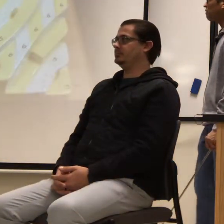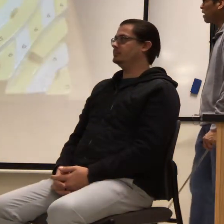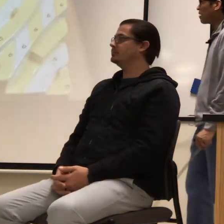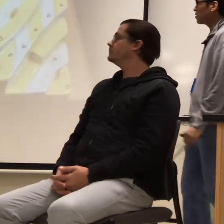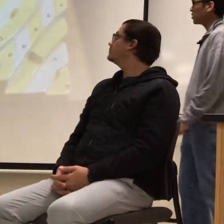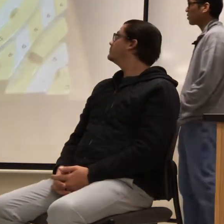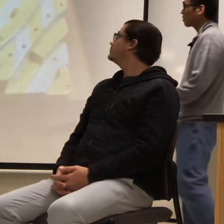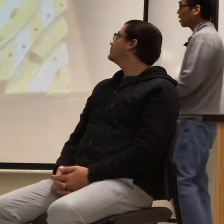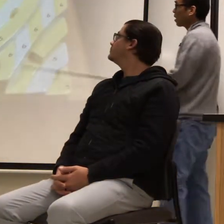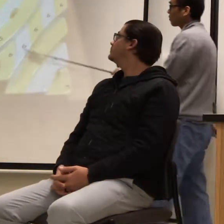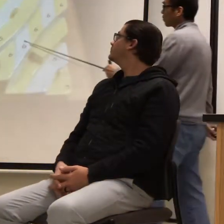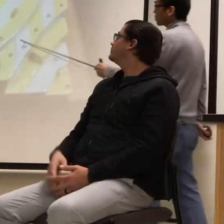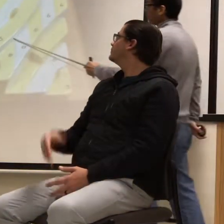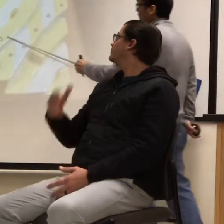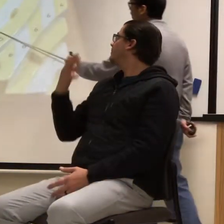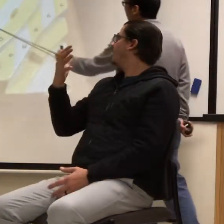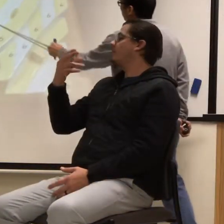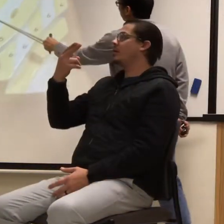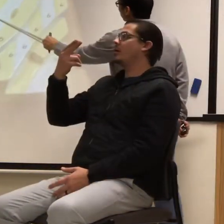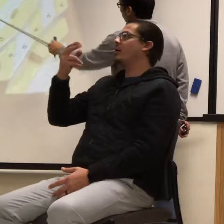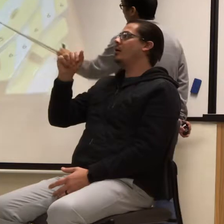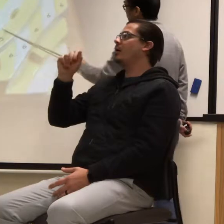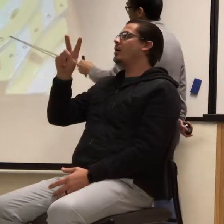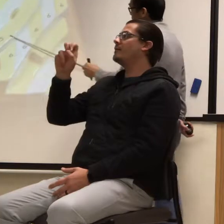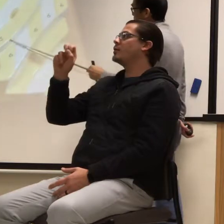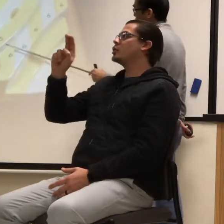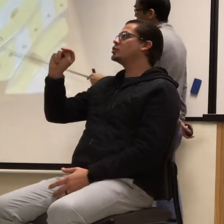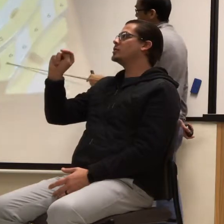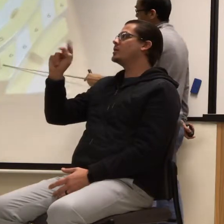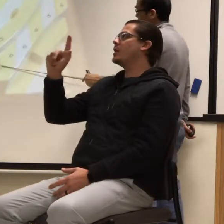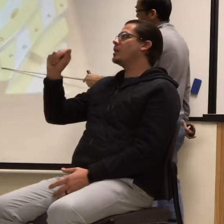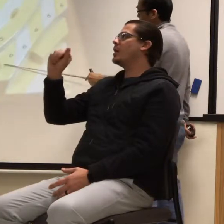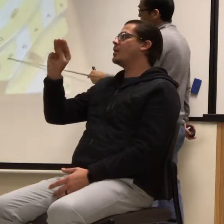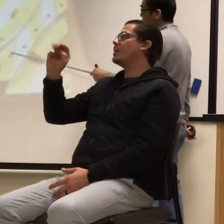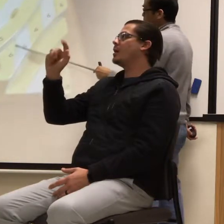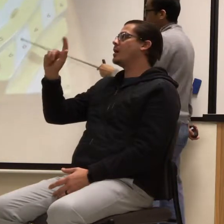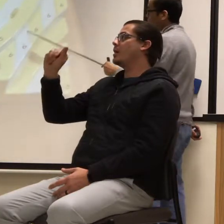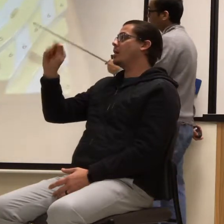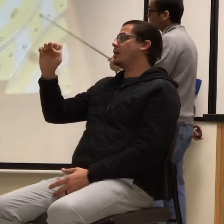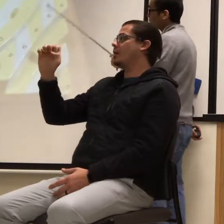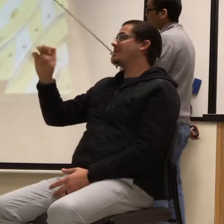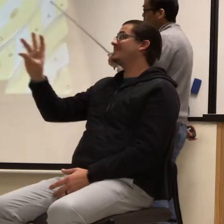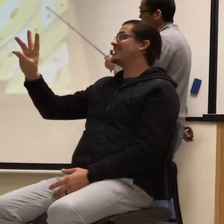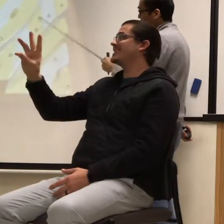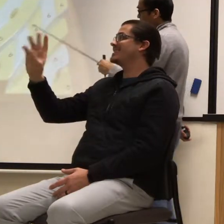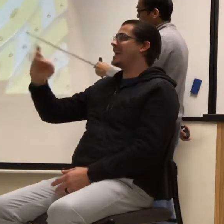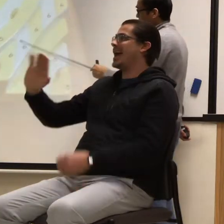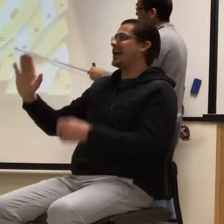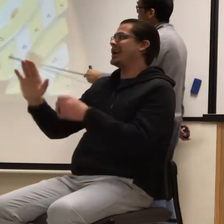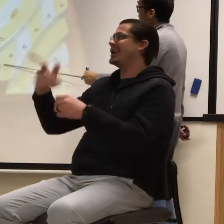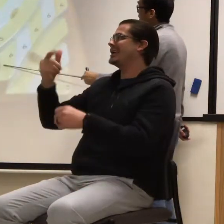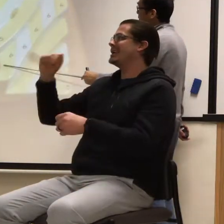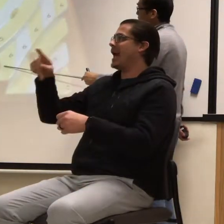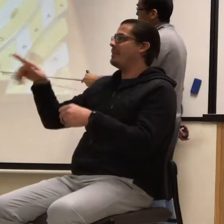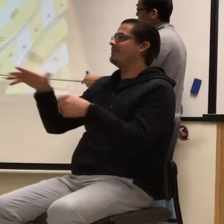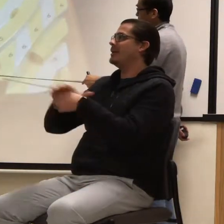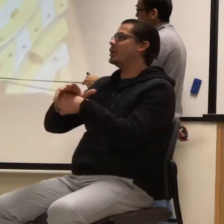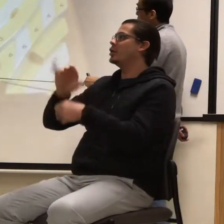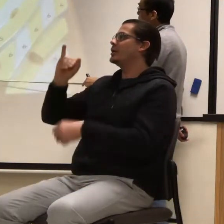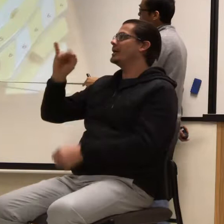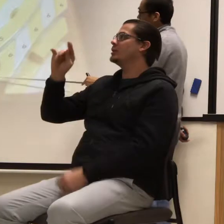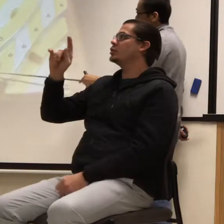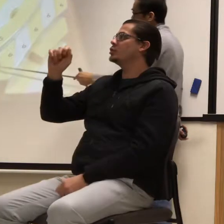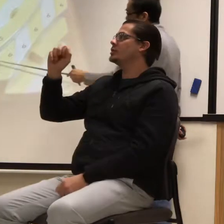So again, 5 is your Haversian lamella. 6 is a gap filler, Interstitial Lamella,